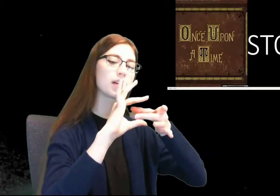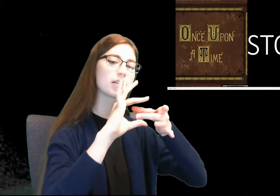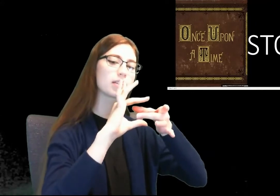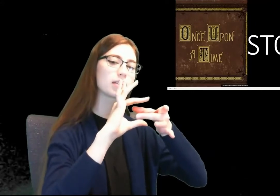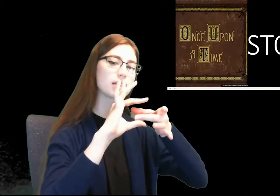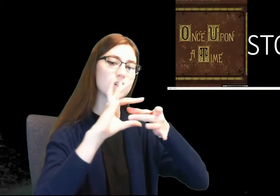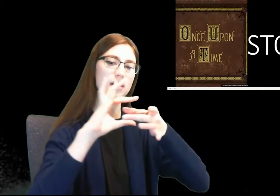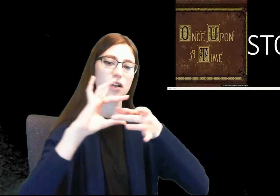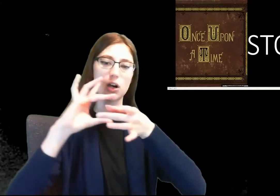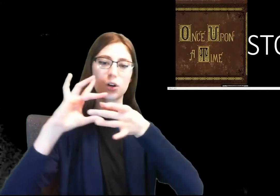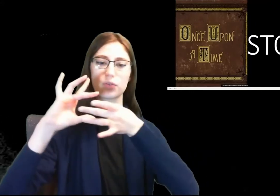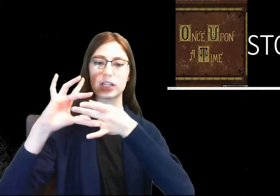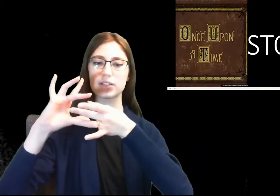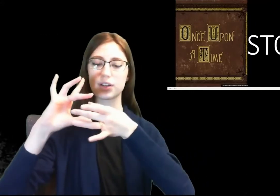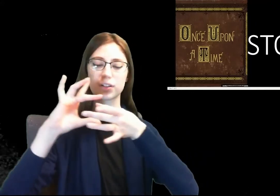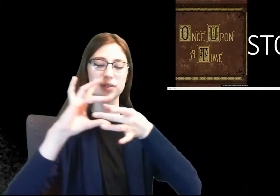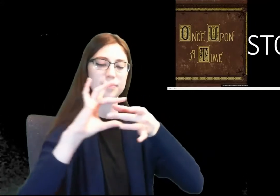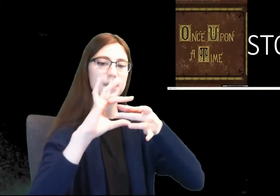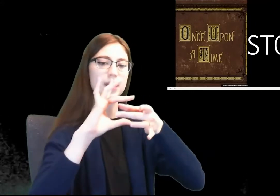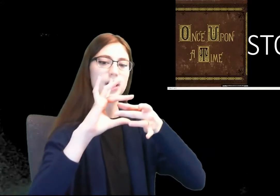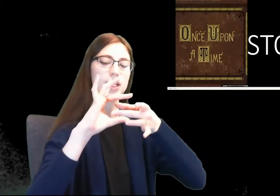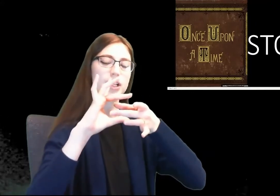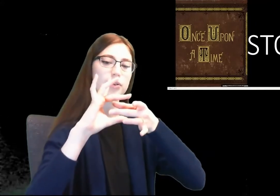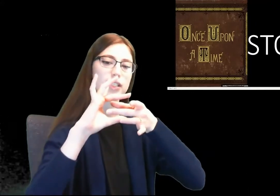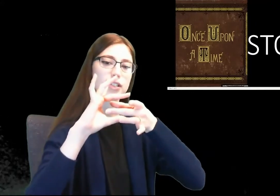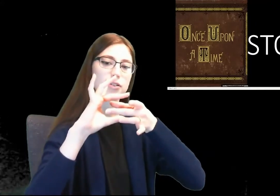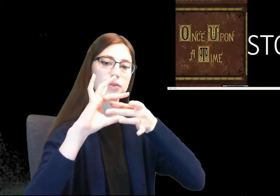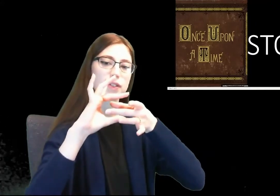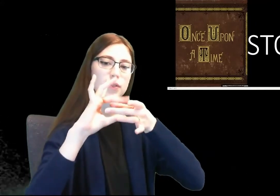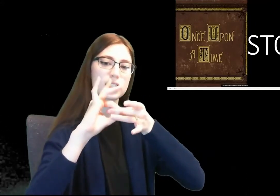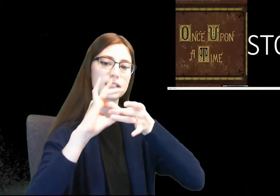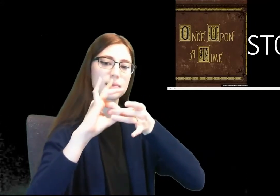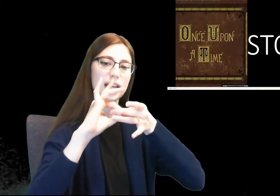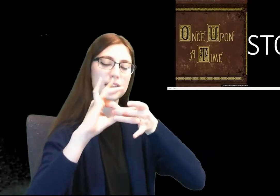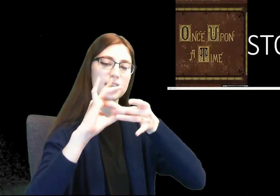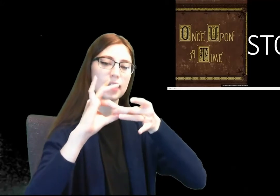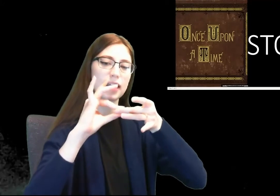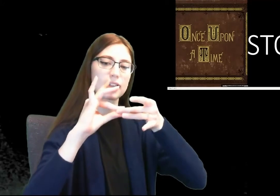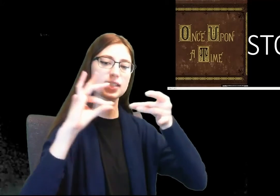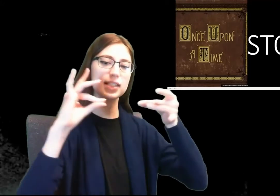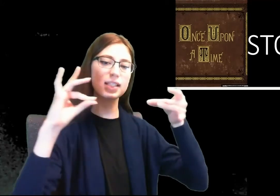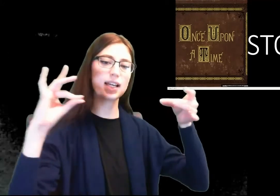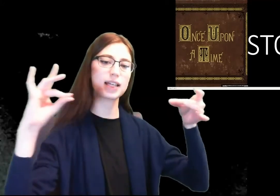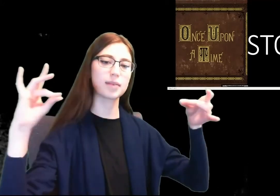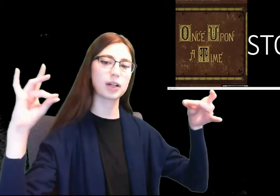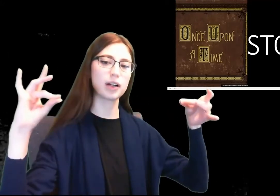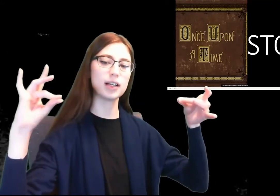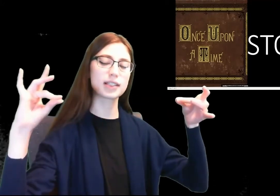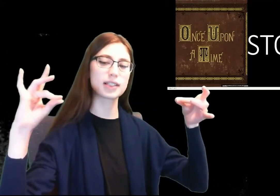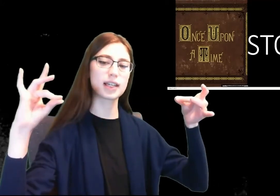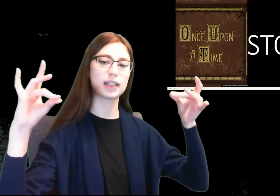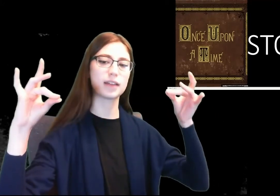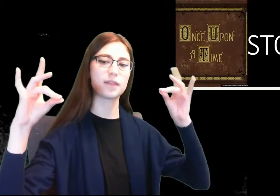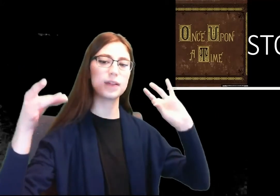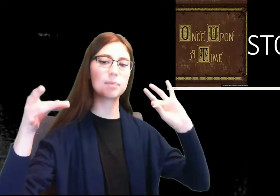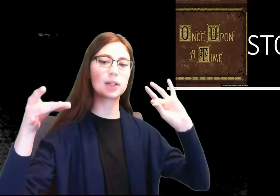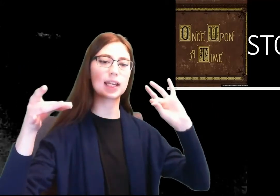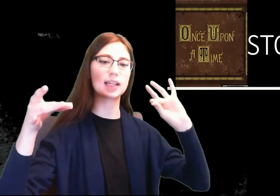fingers over each other. You're going to squish them together and slide them across, and then flip your